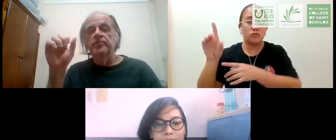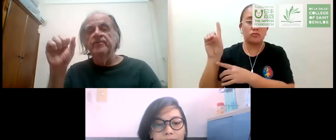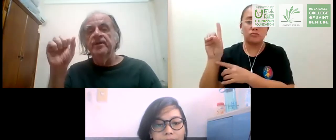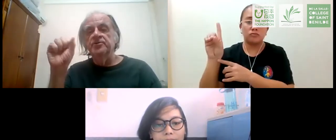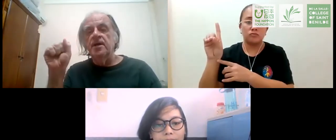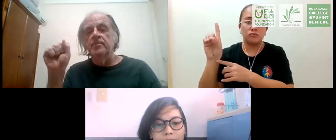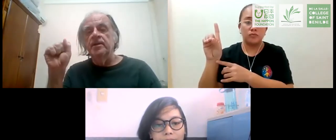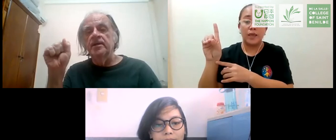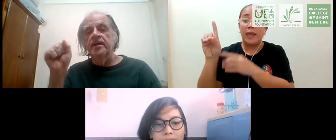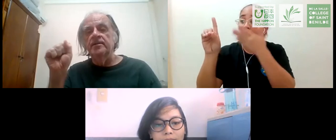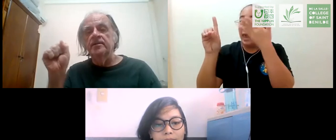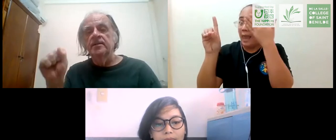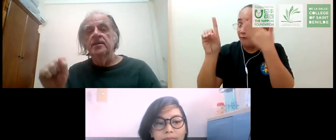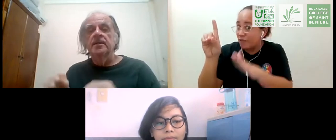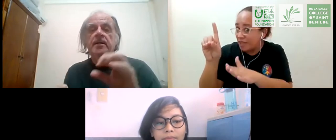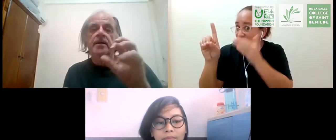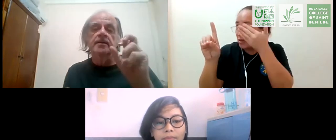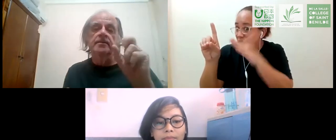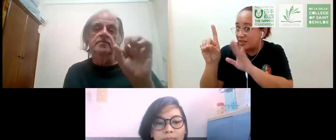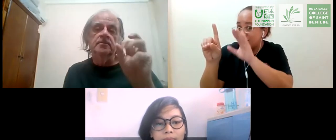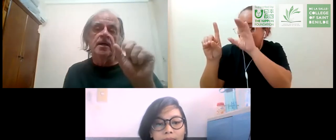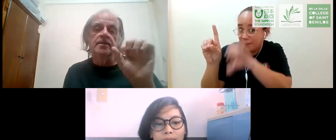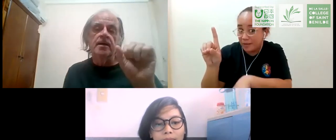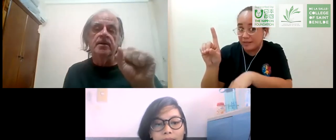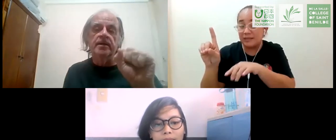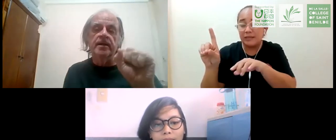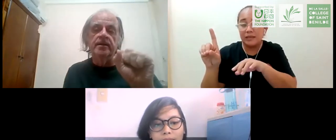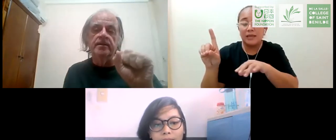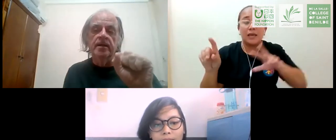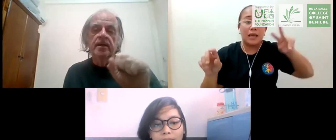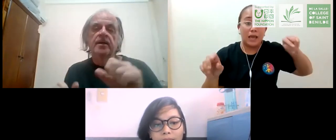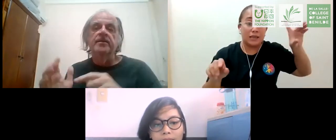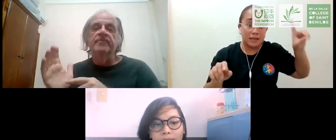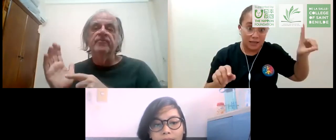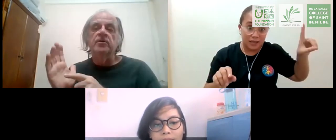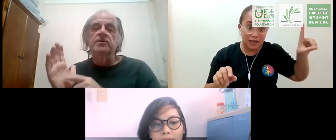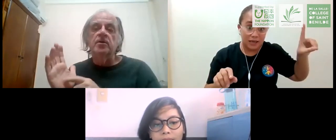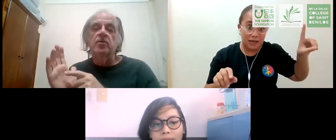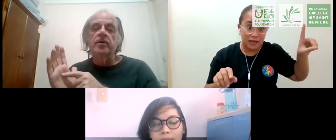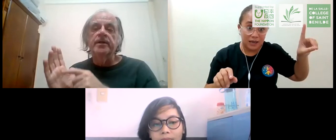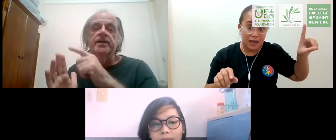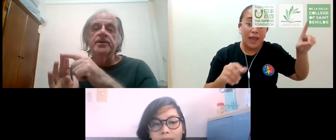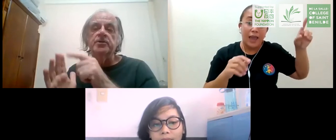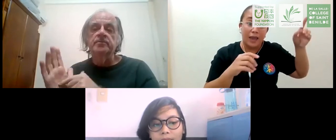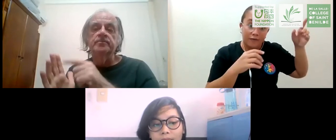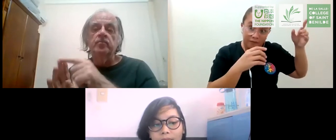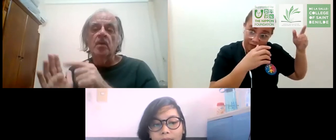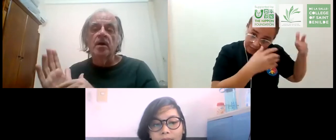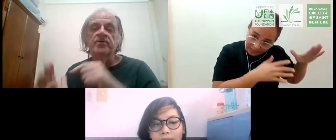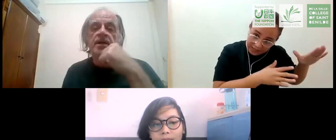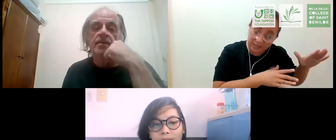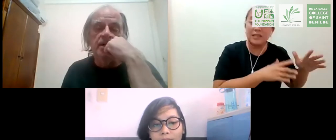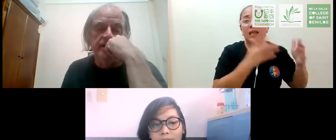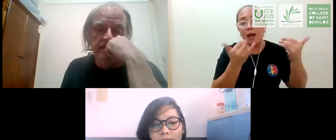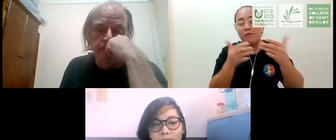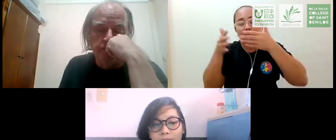And when you finish dominant hand and non-dominant hand, then focus on orientation